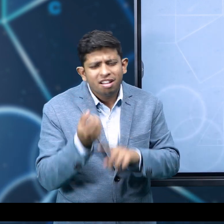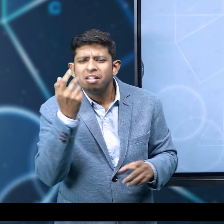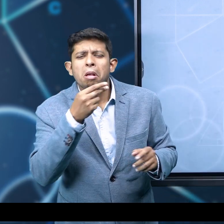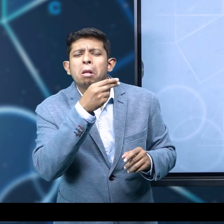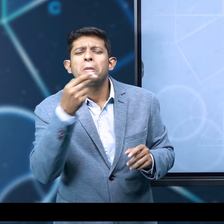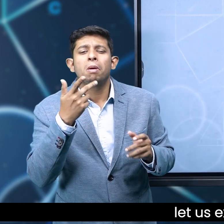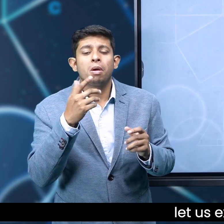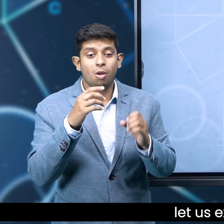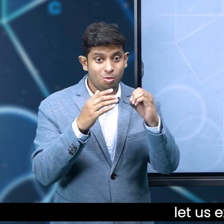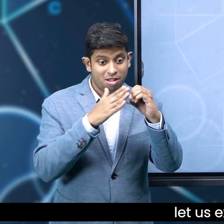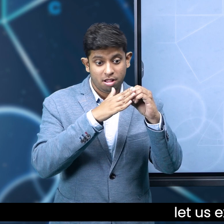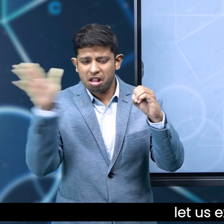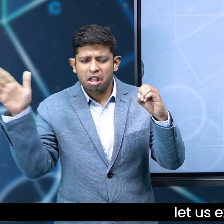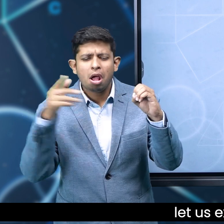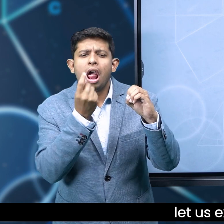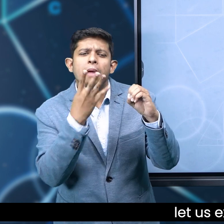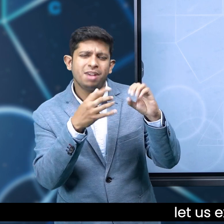Children, let us explore whole numbers.